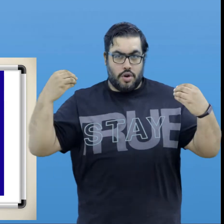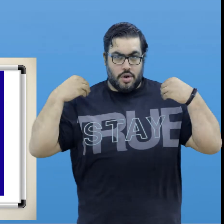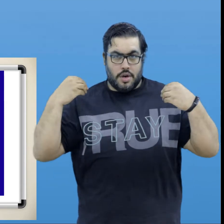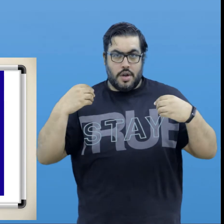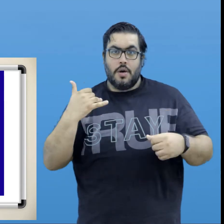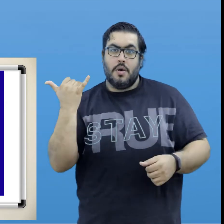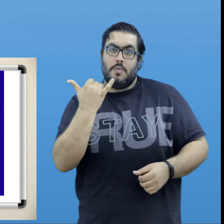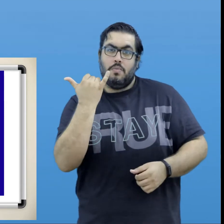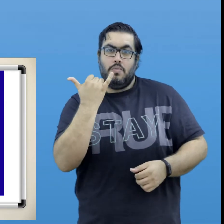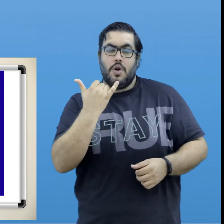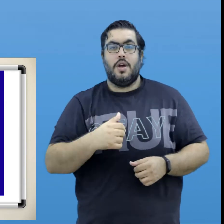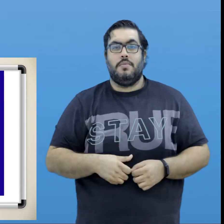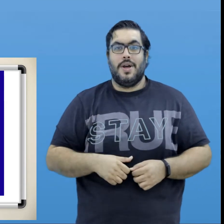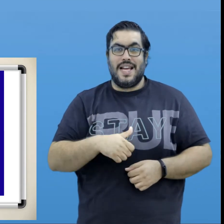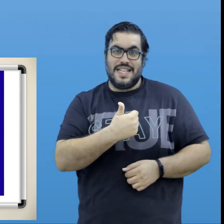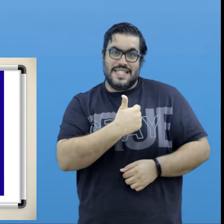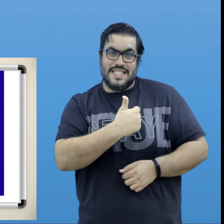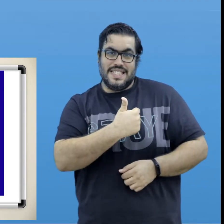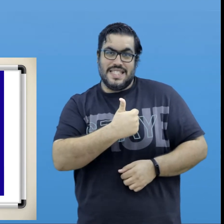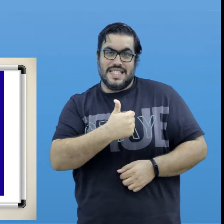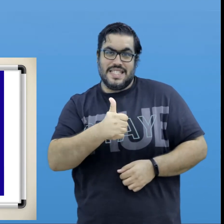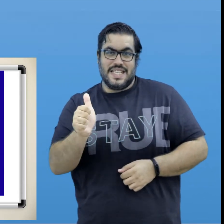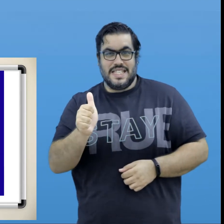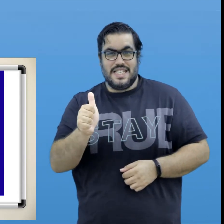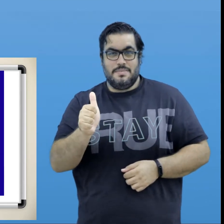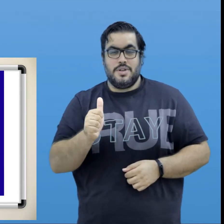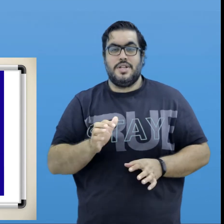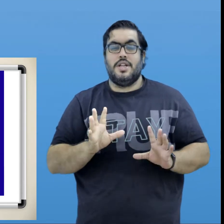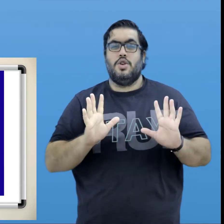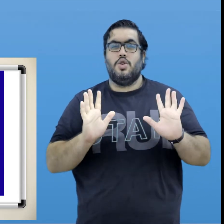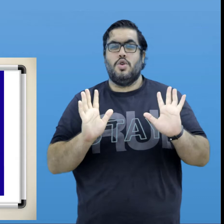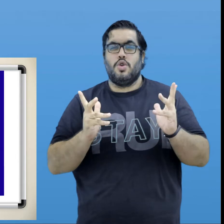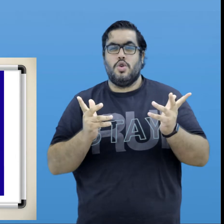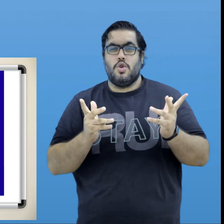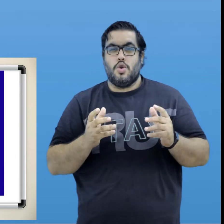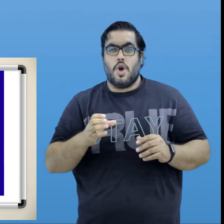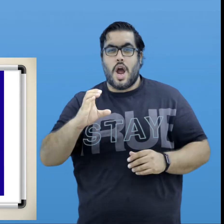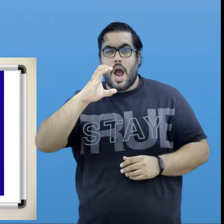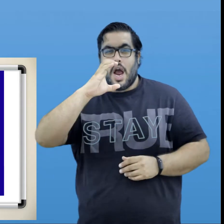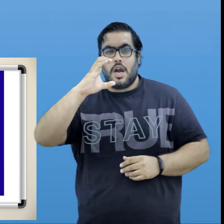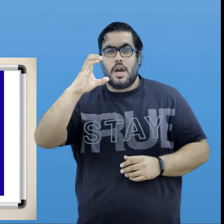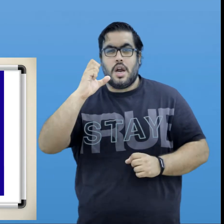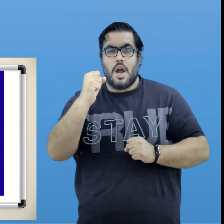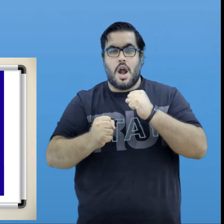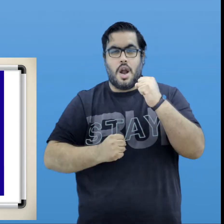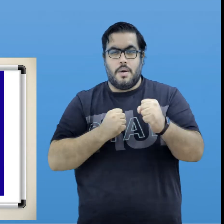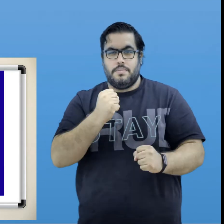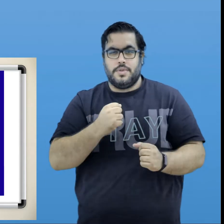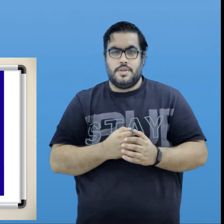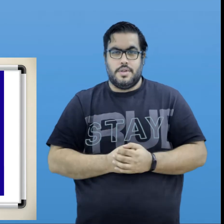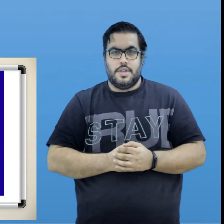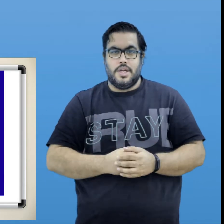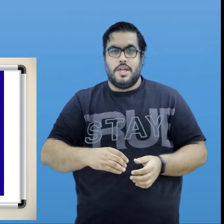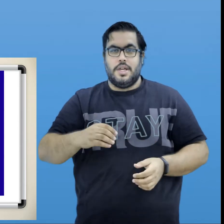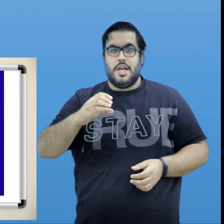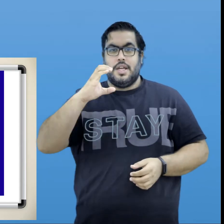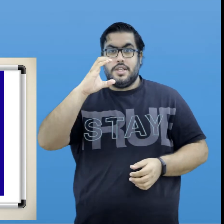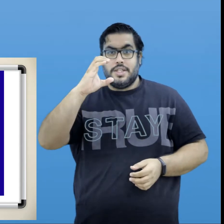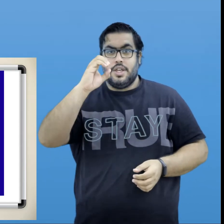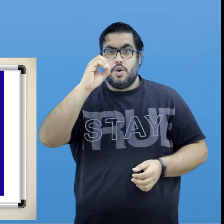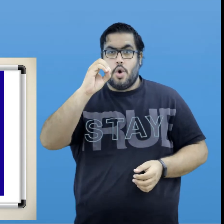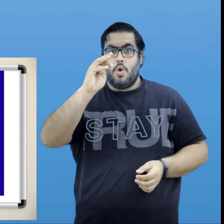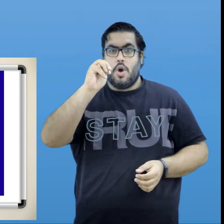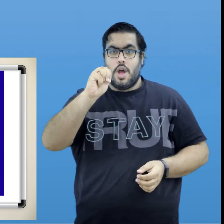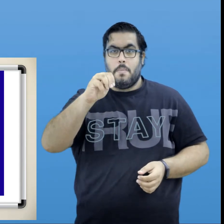of carbs, carbohydrates, and athletes in training will eat even more. So what does the word comprise